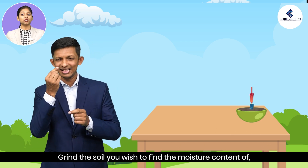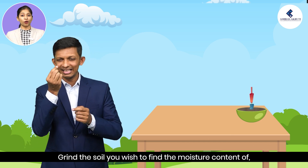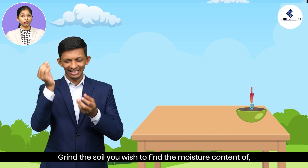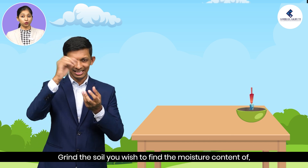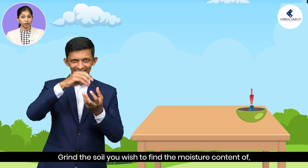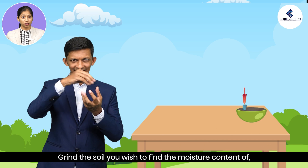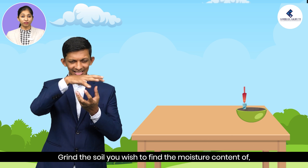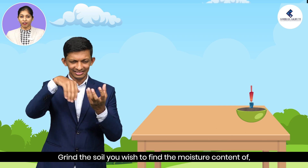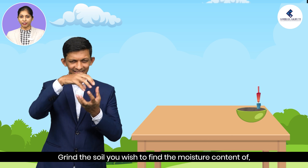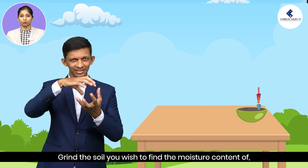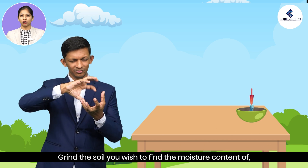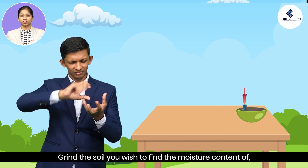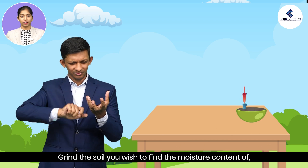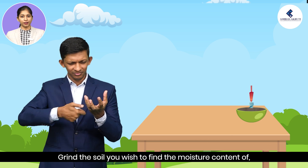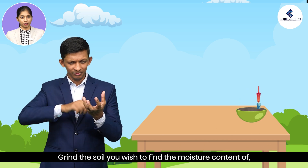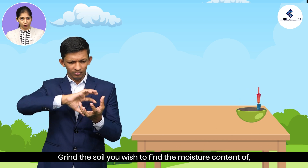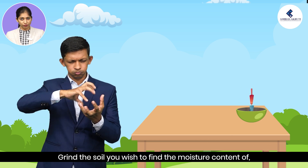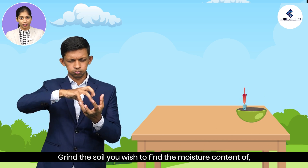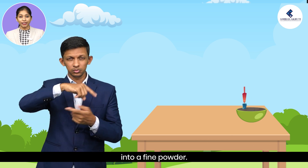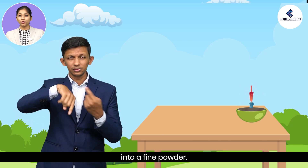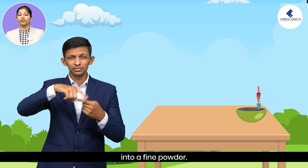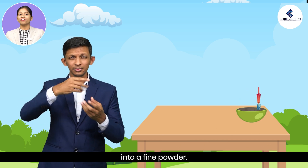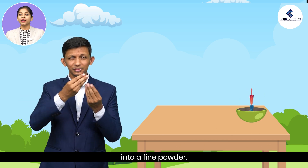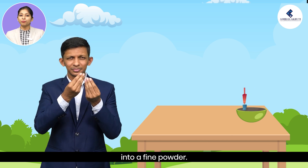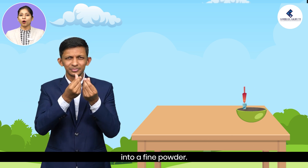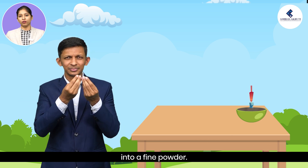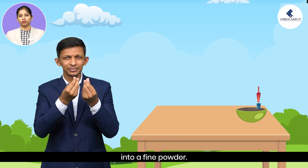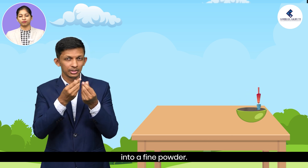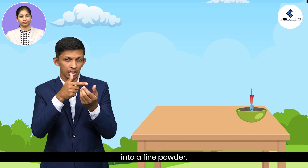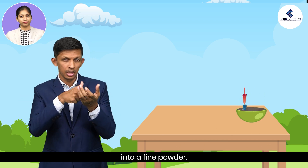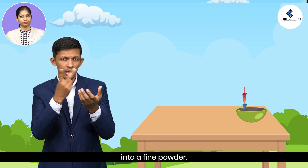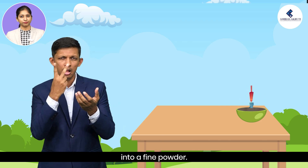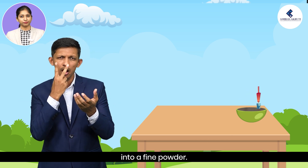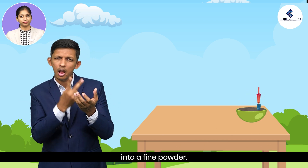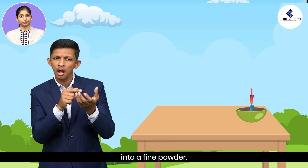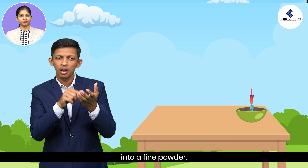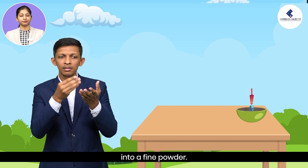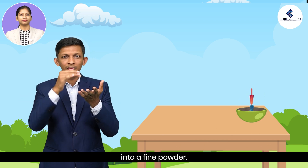Grind the soil you wish to find the moisture content of into a fine powder.